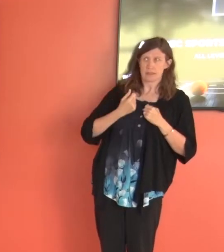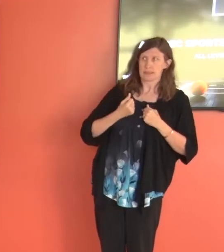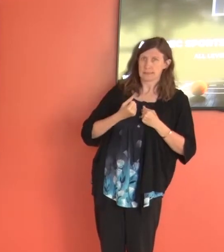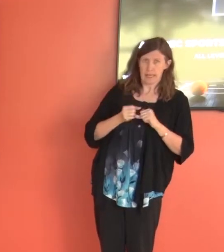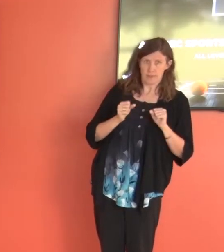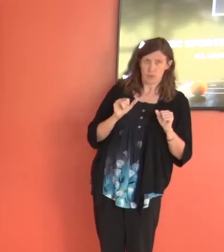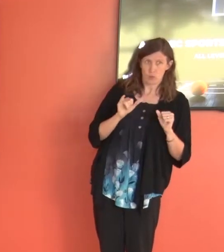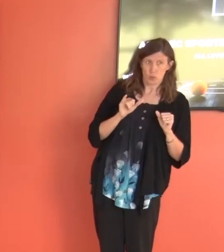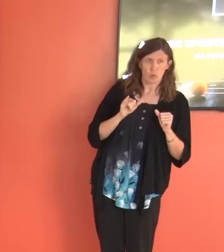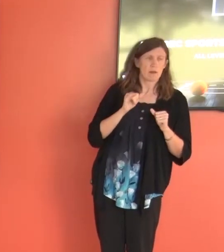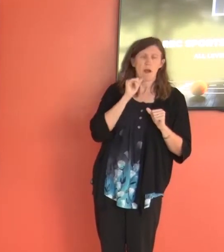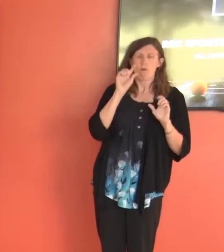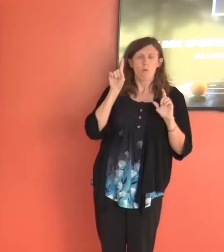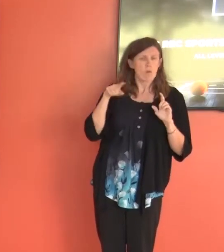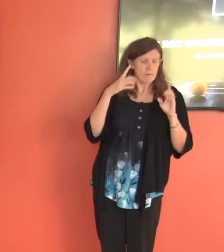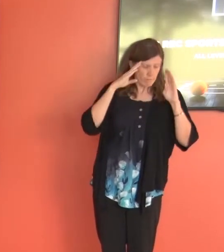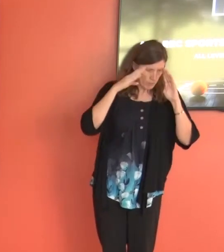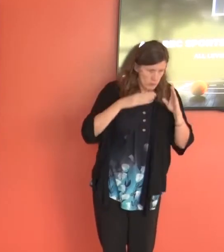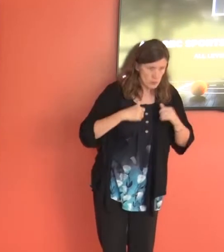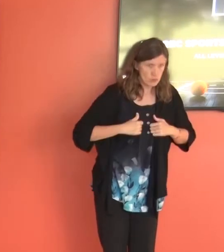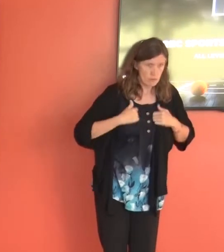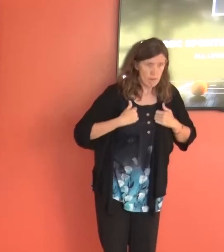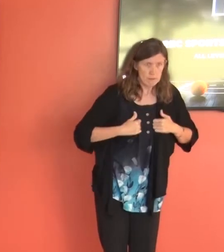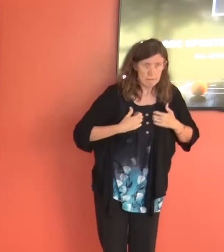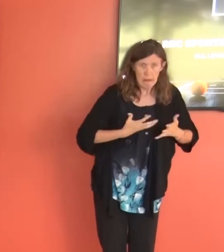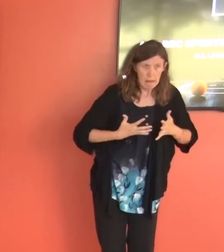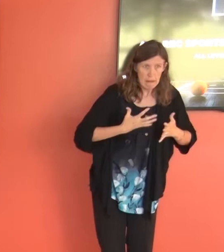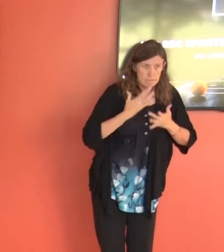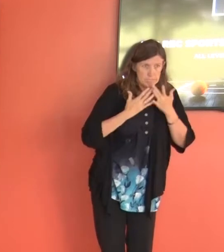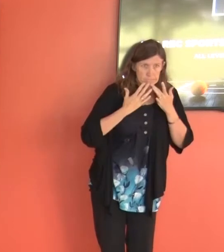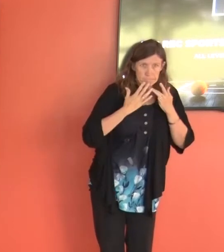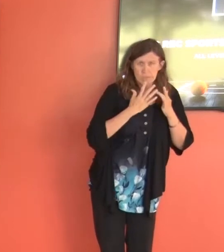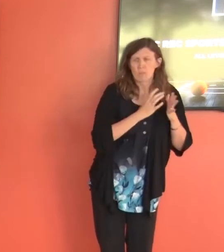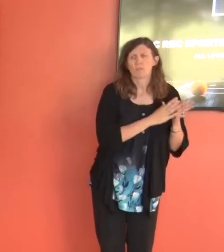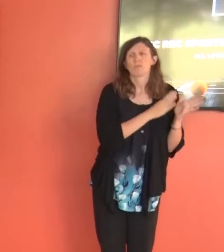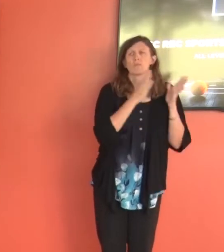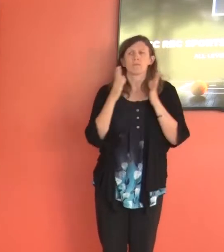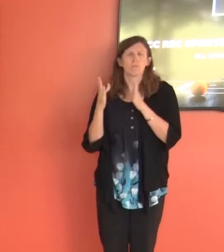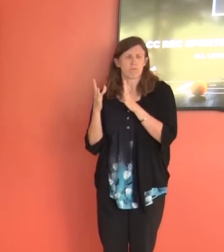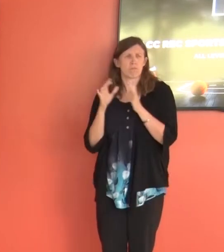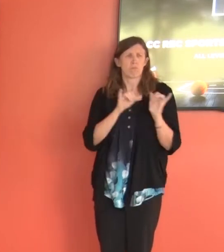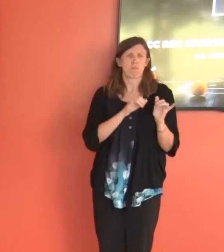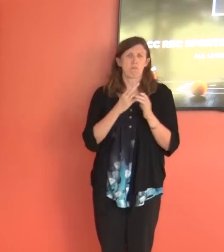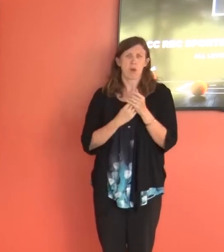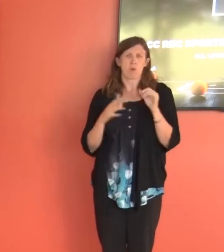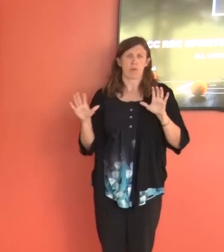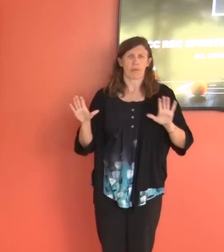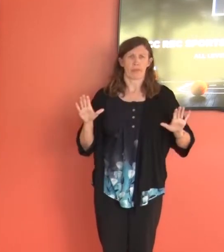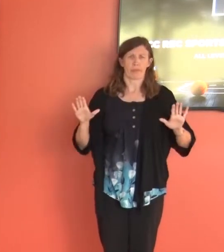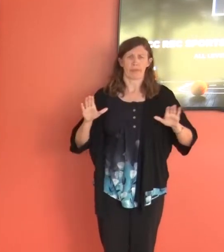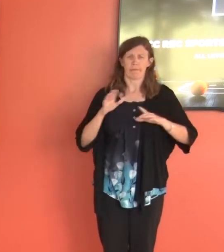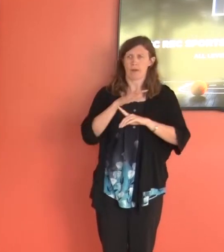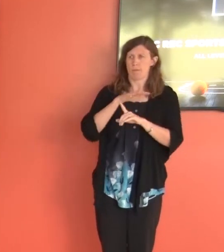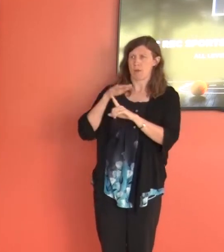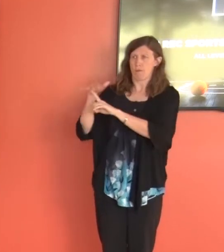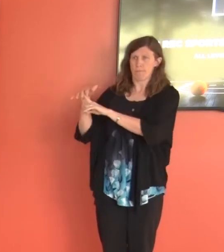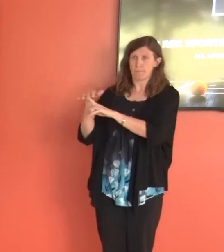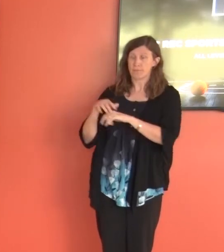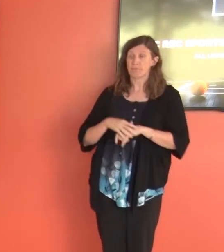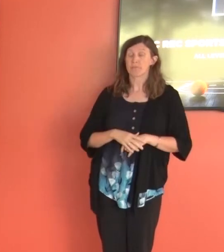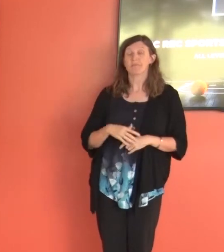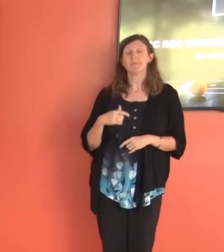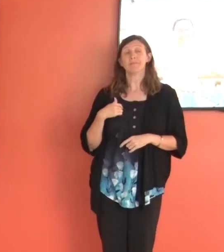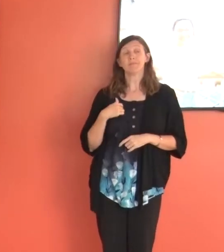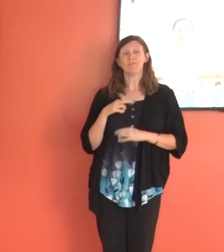survive. And so that's what's, when you think about, one of the reasons I'm excited about my role is because